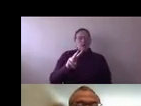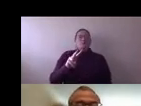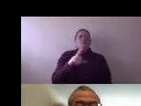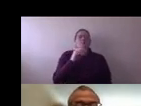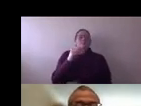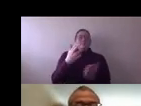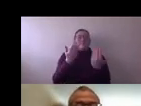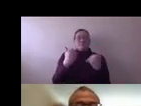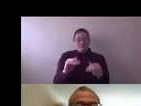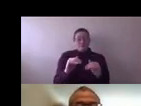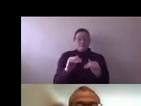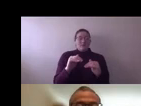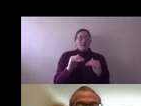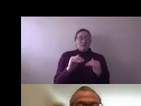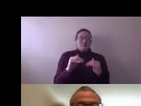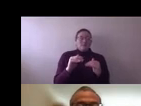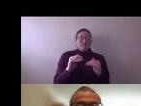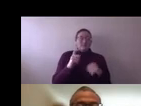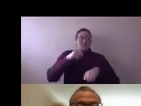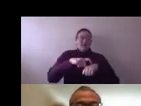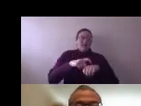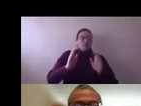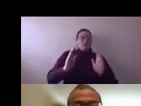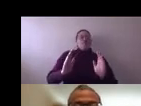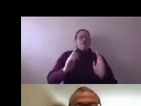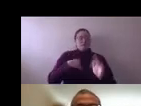next milestone, as I mentioned, was the